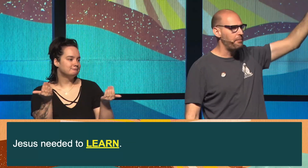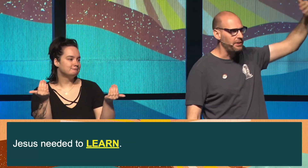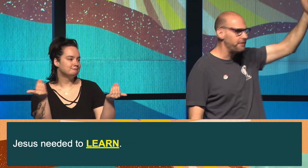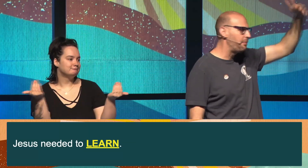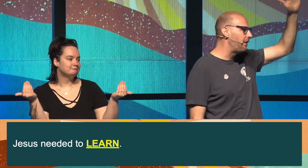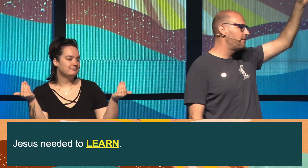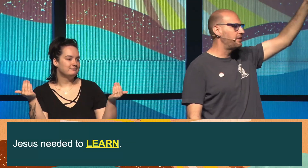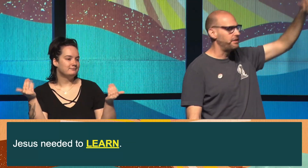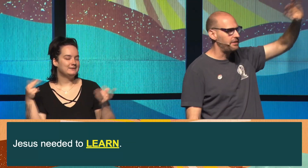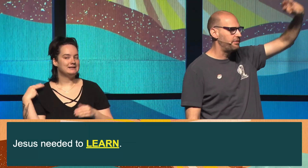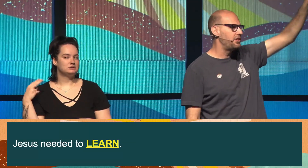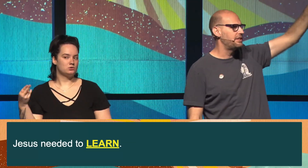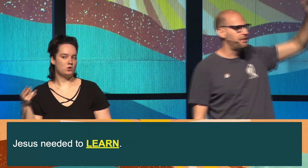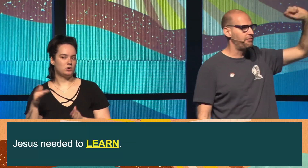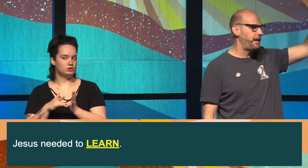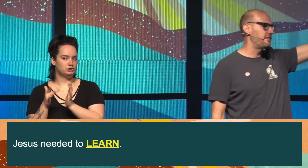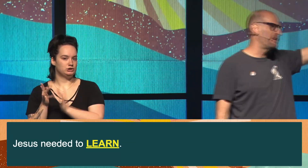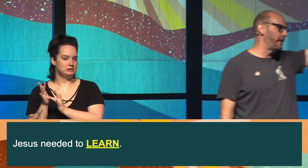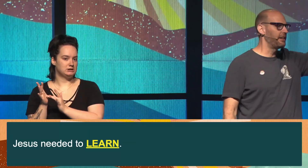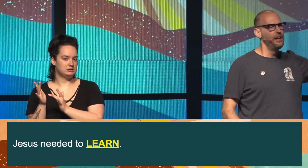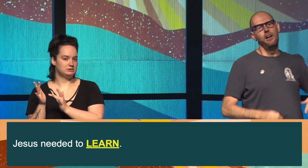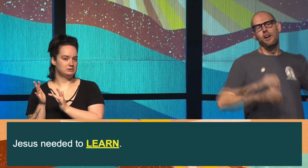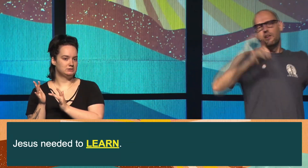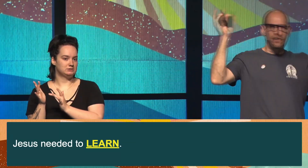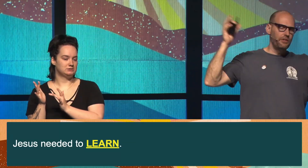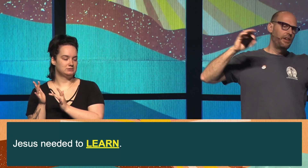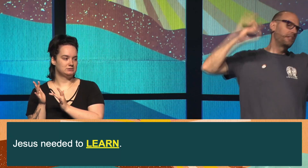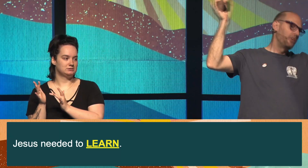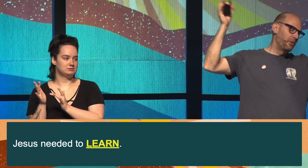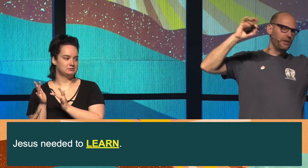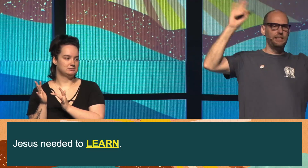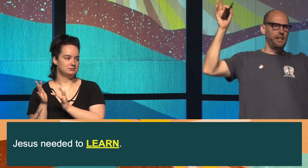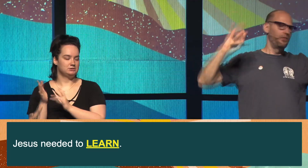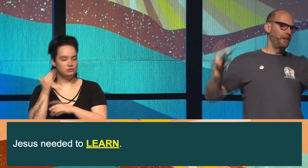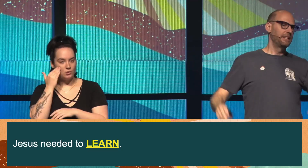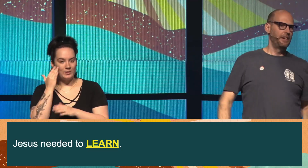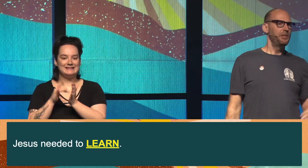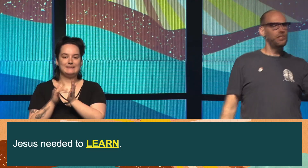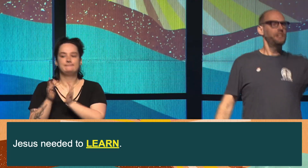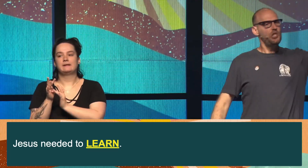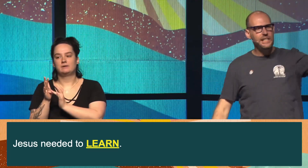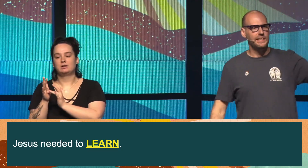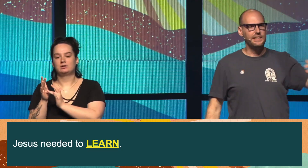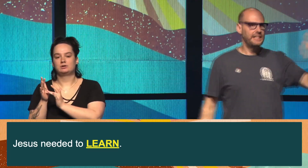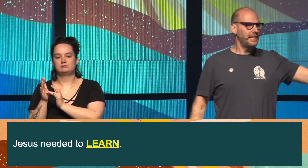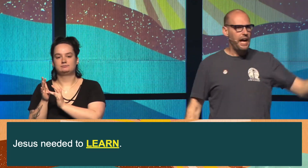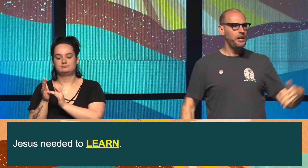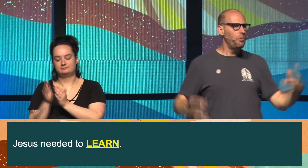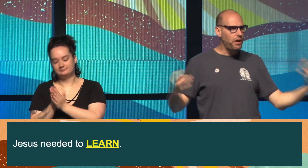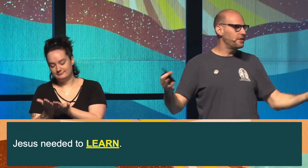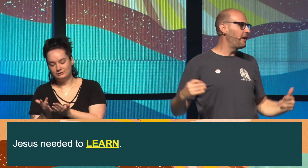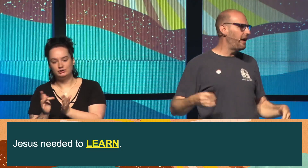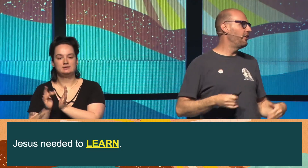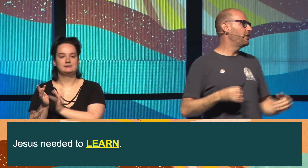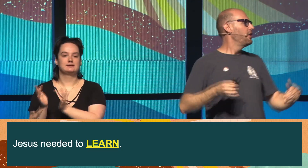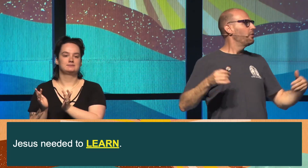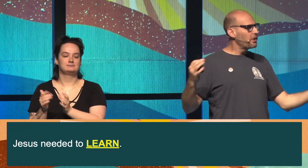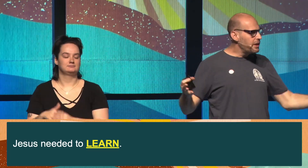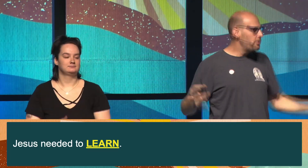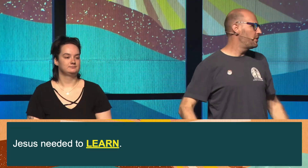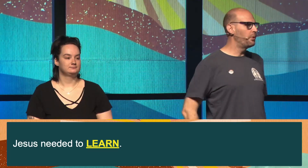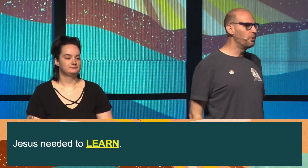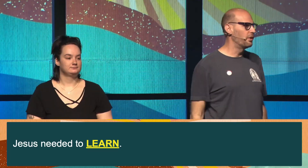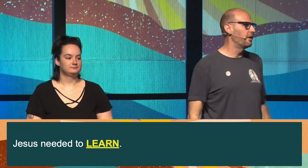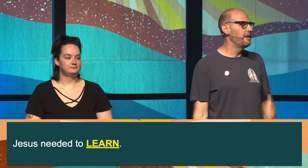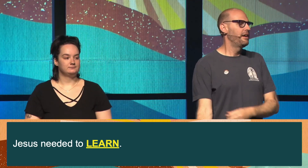what you might believe about the Jesus of faith and like resurrected Lord and Savior, all that stuff. But just Jesus, this guy who walked around